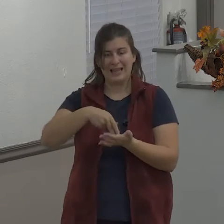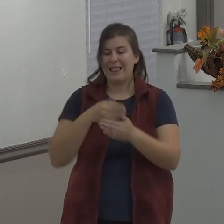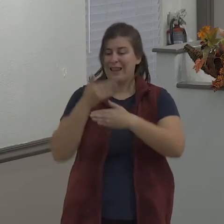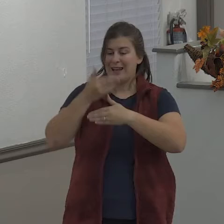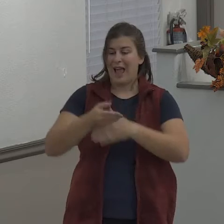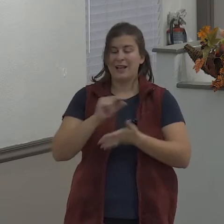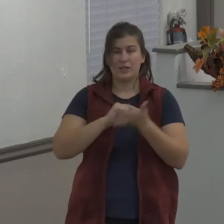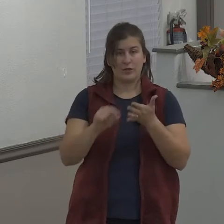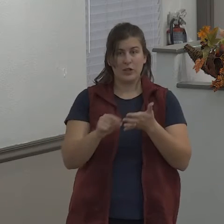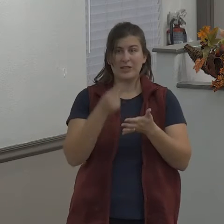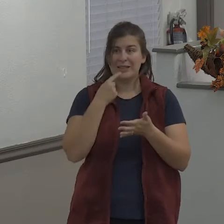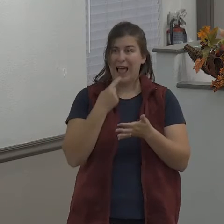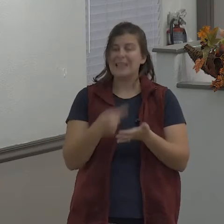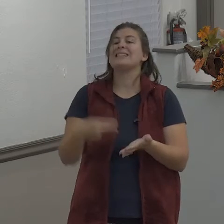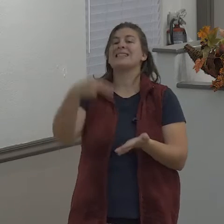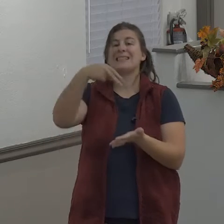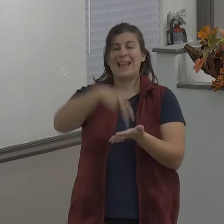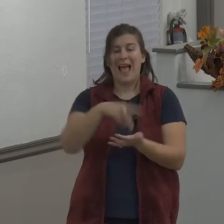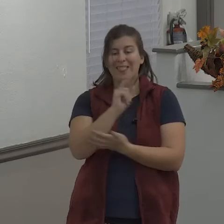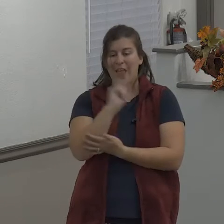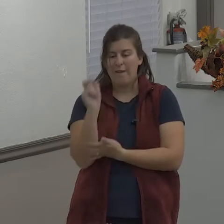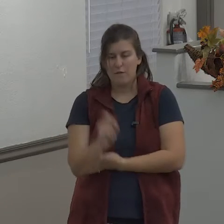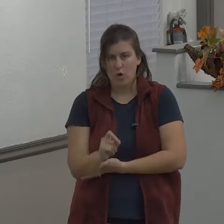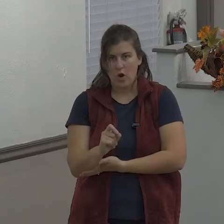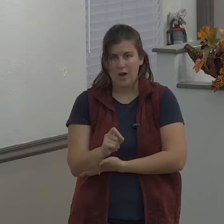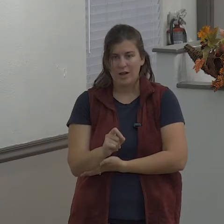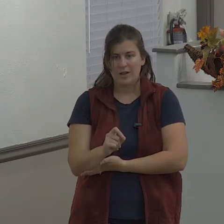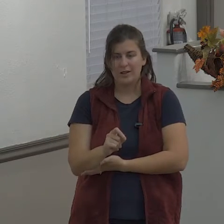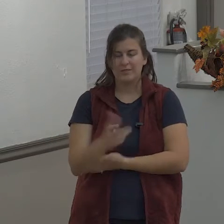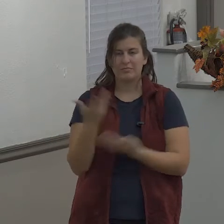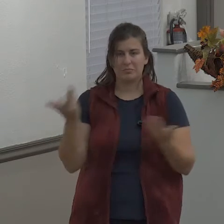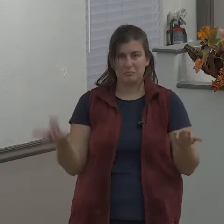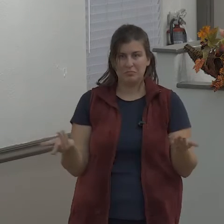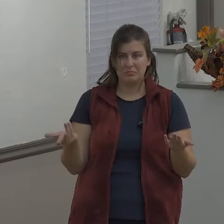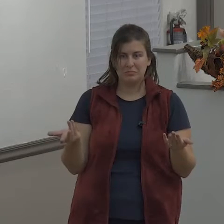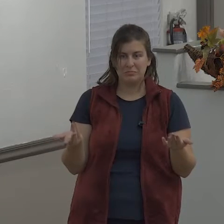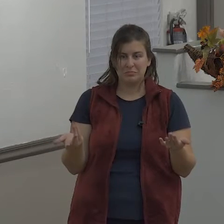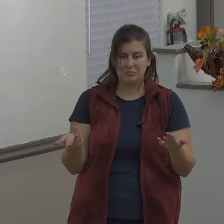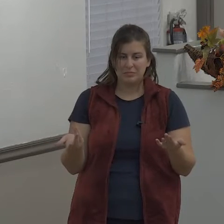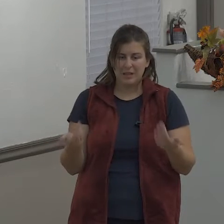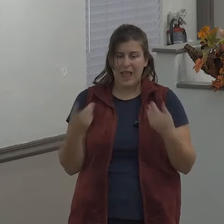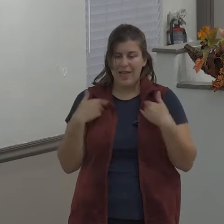14, the very next word is, "Stand therefore." Next phrase.